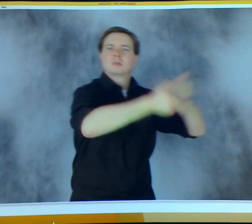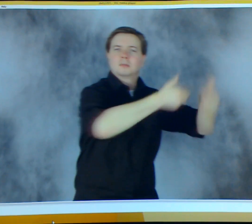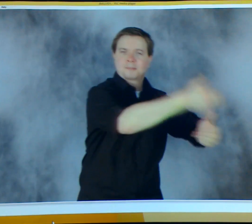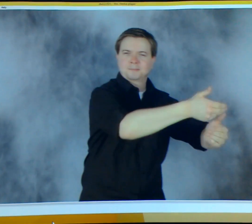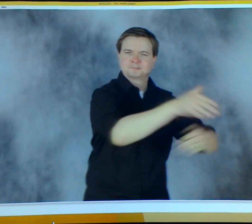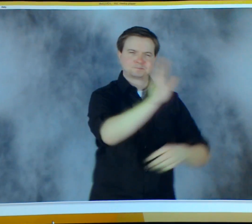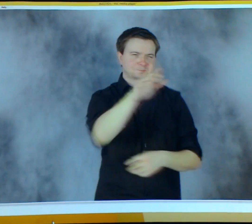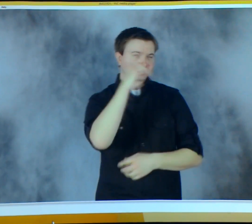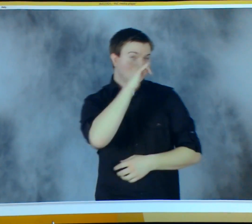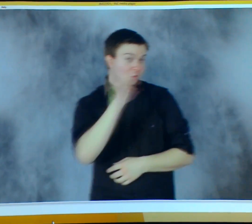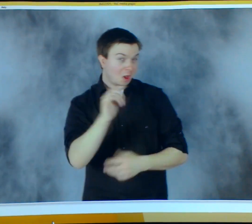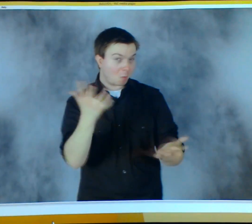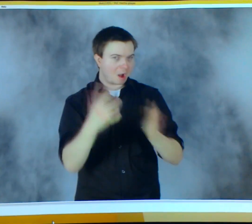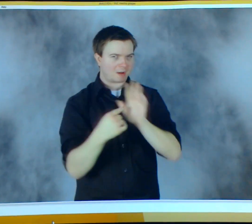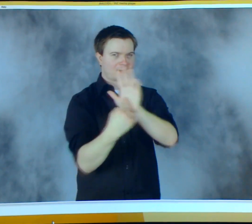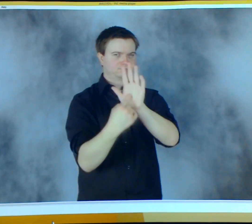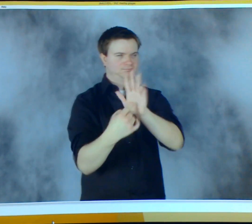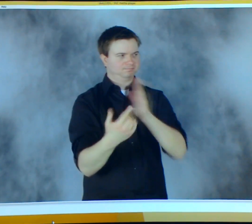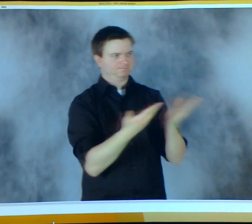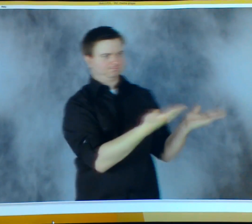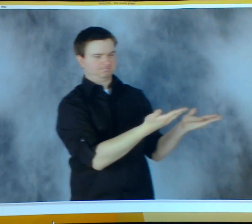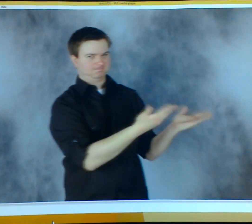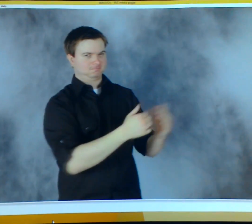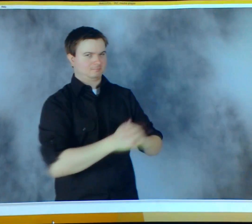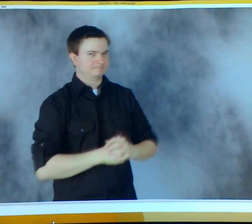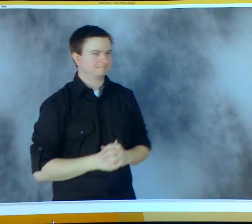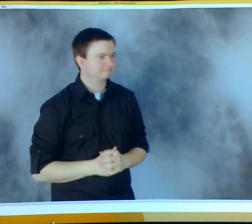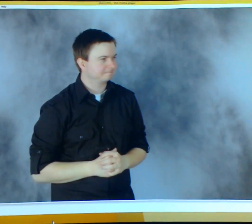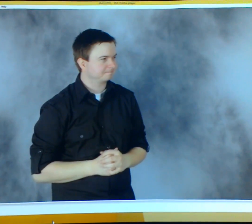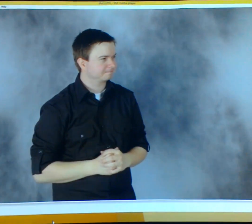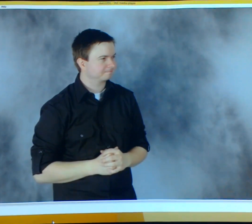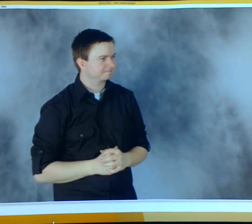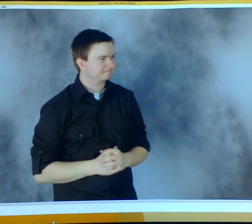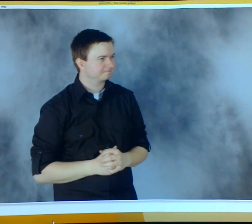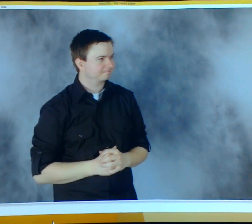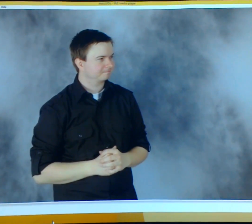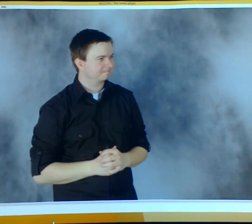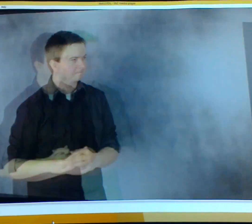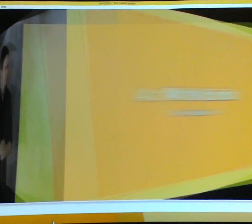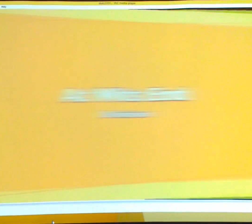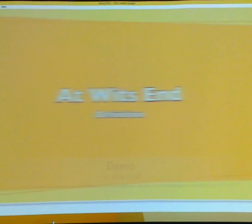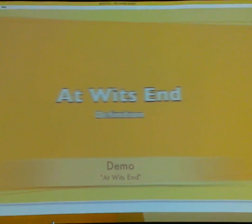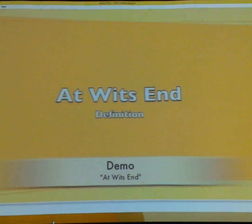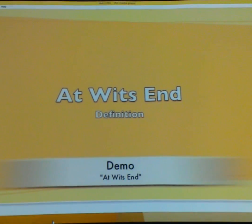understand the process that you have to go through. I'll give you an example of what this may look like.